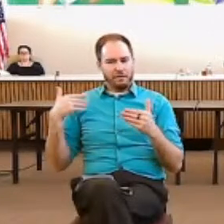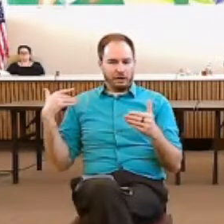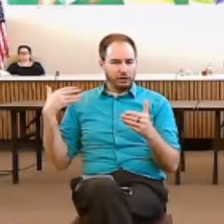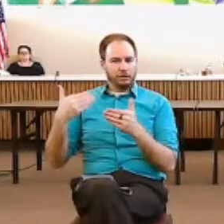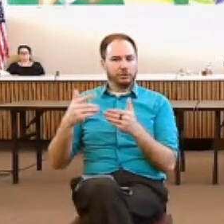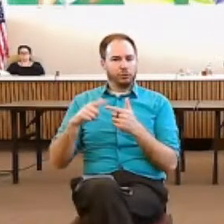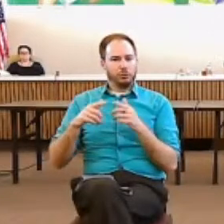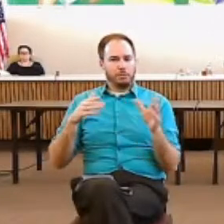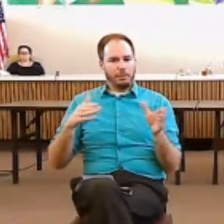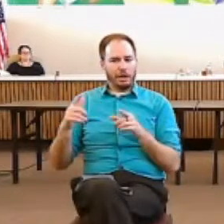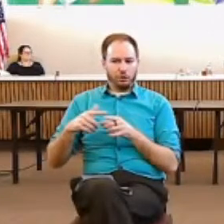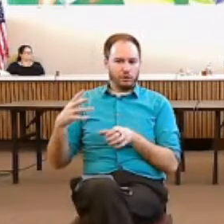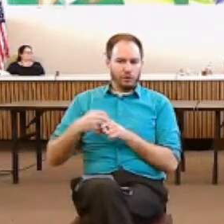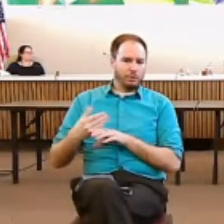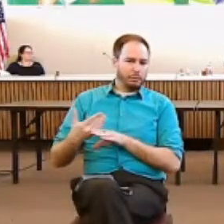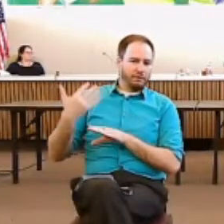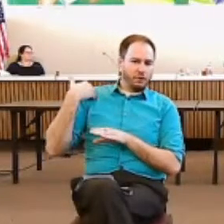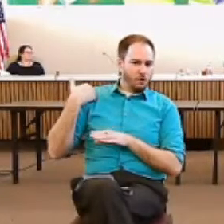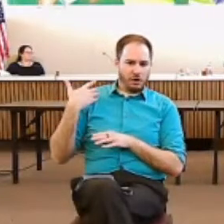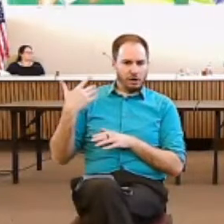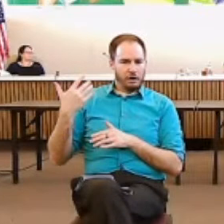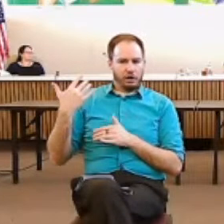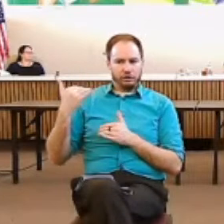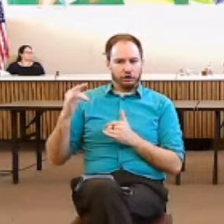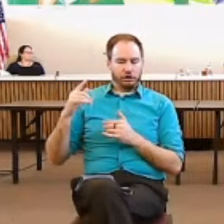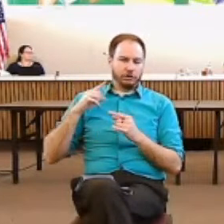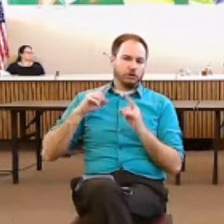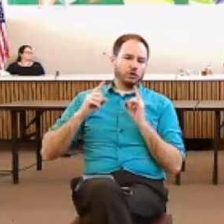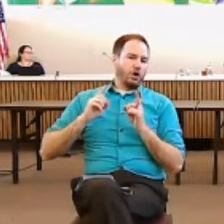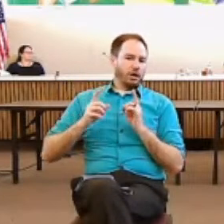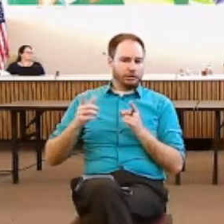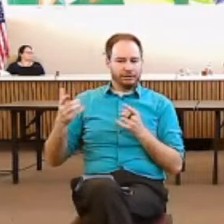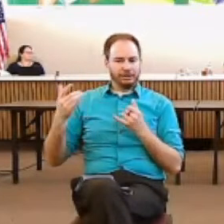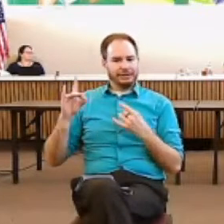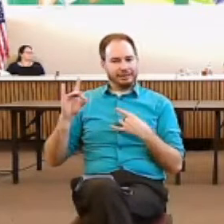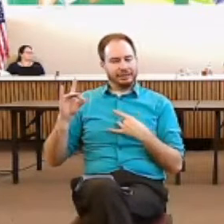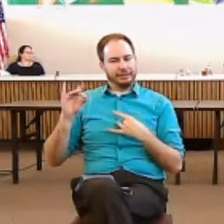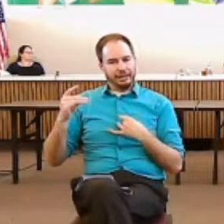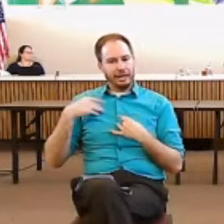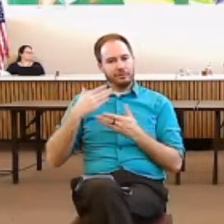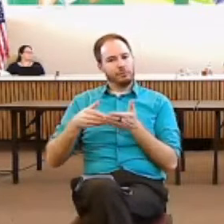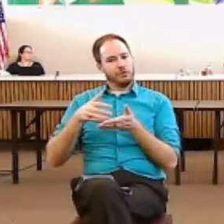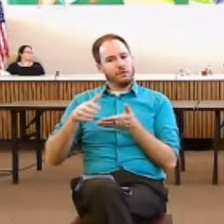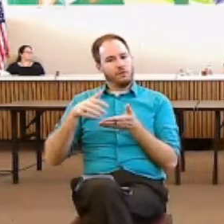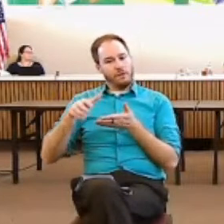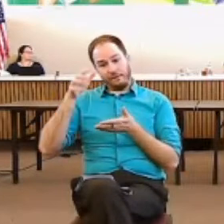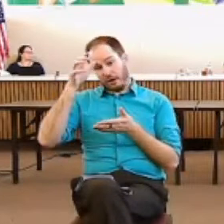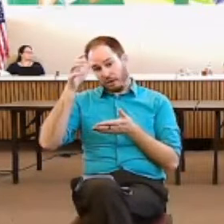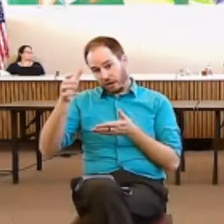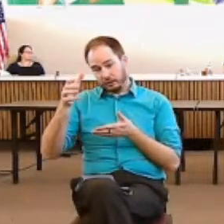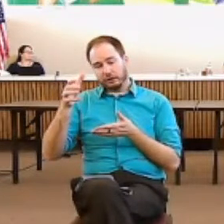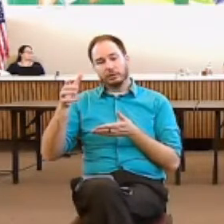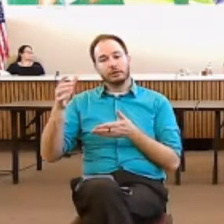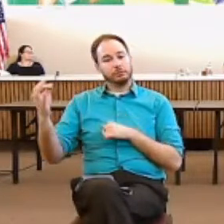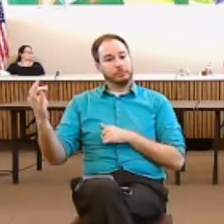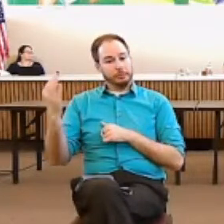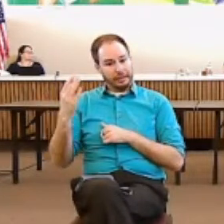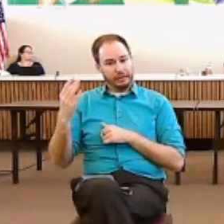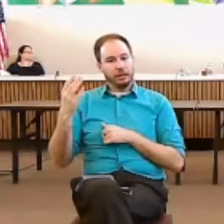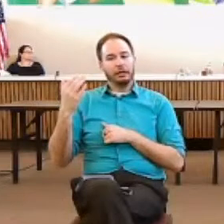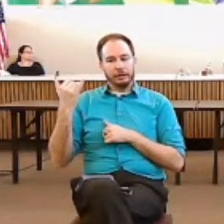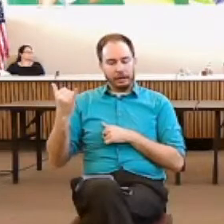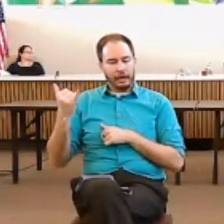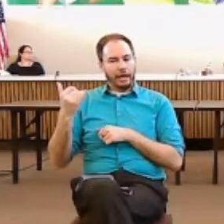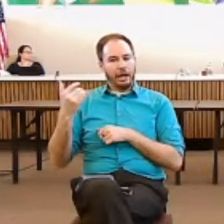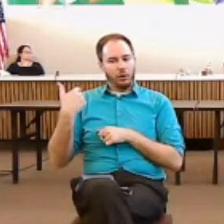to have included that. You know, again, they had some rough concepts and they've since been